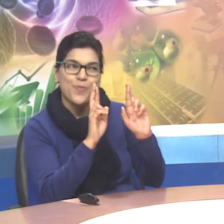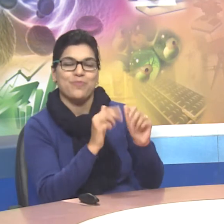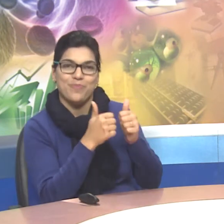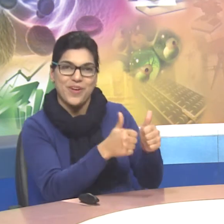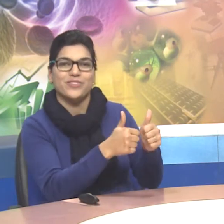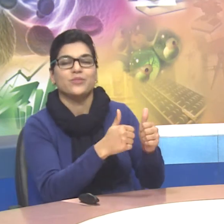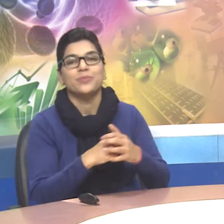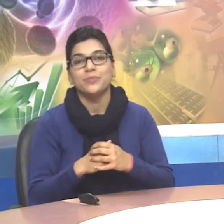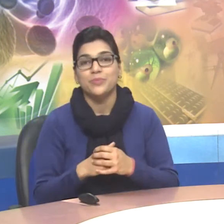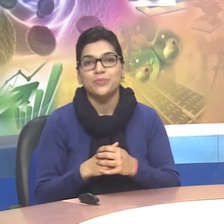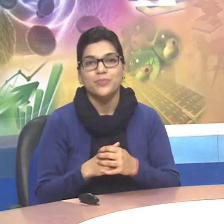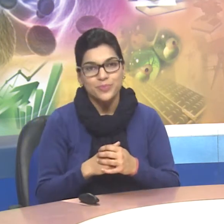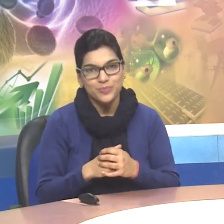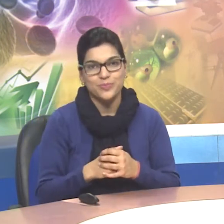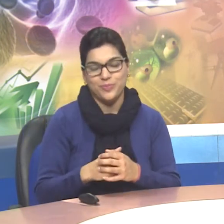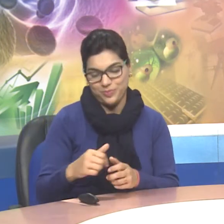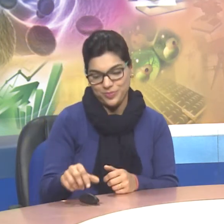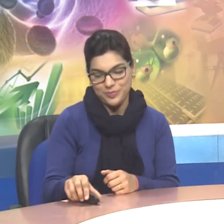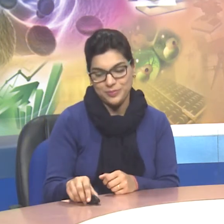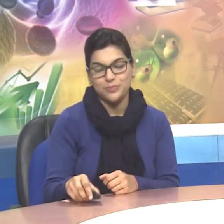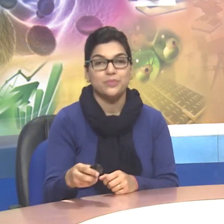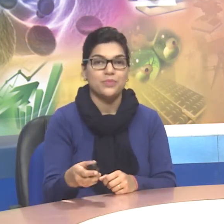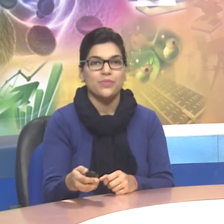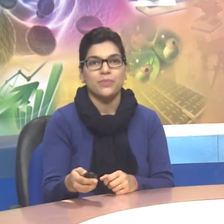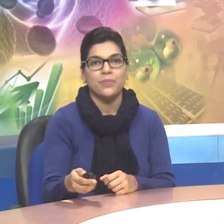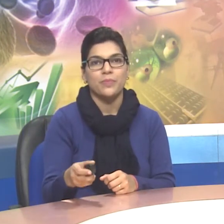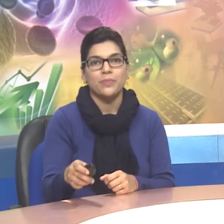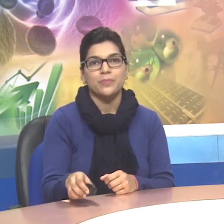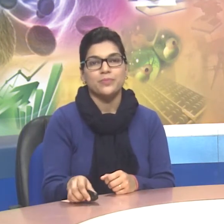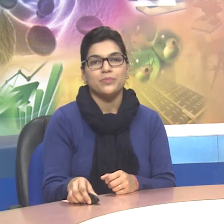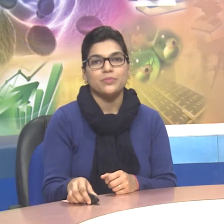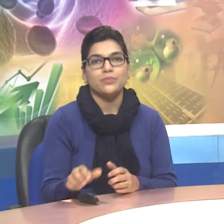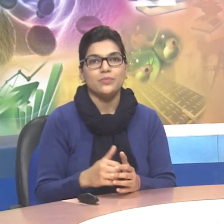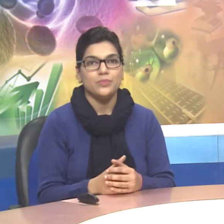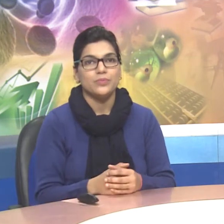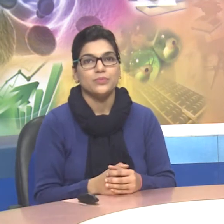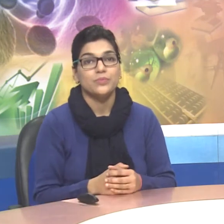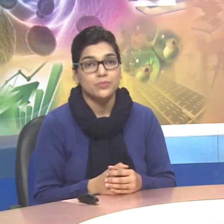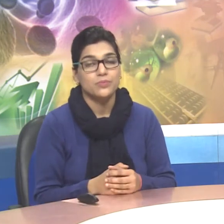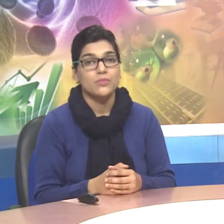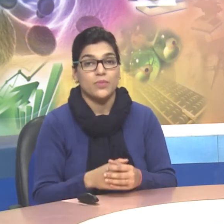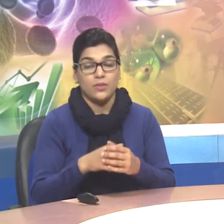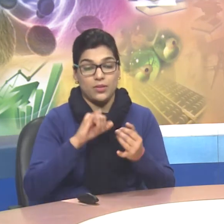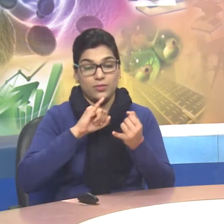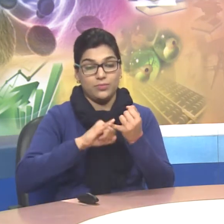Aradhna, she gave sister one of her best smiles.